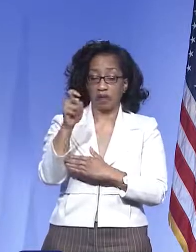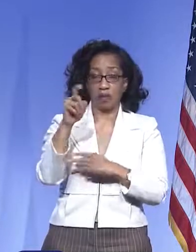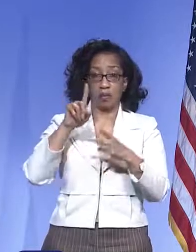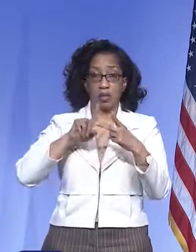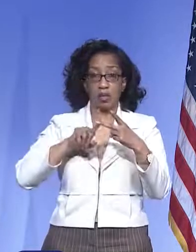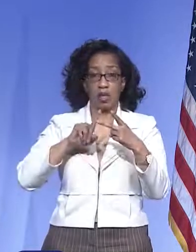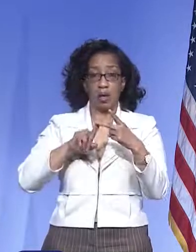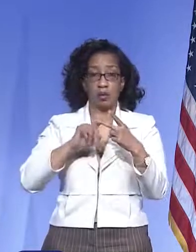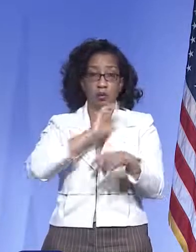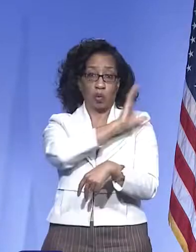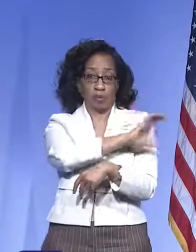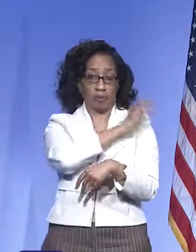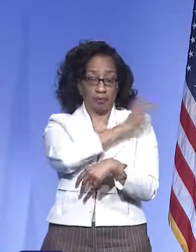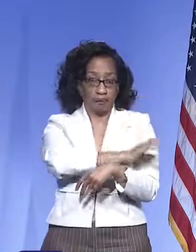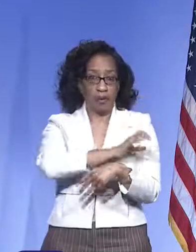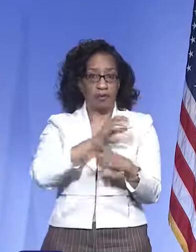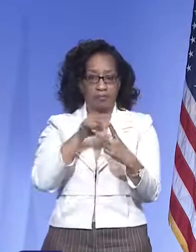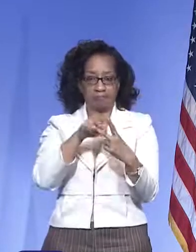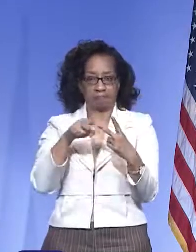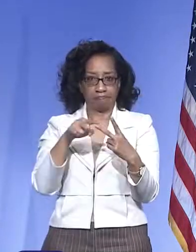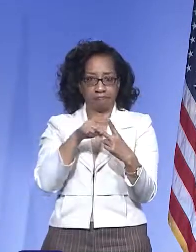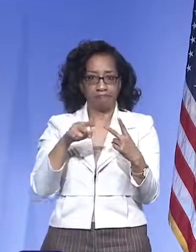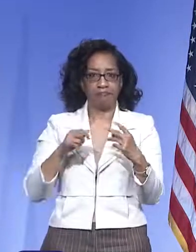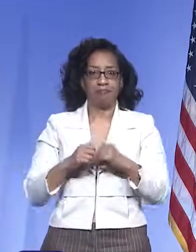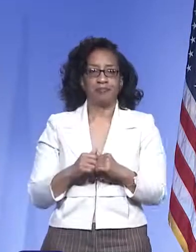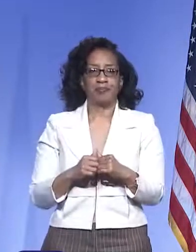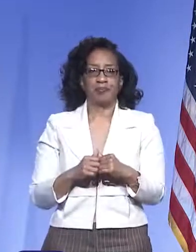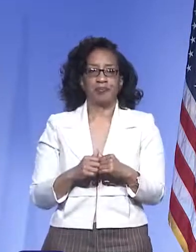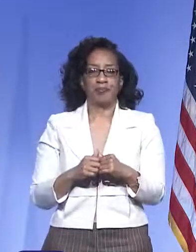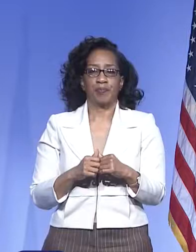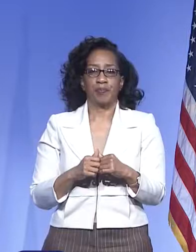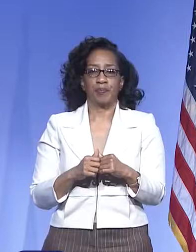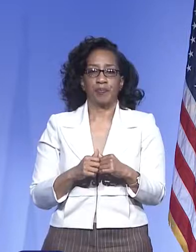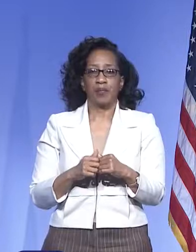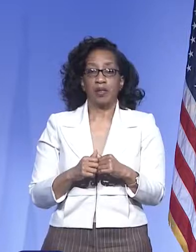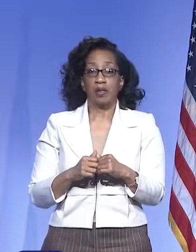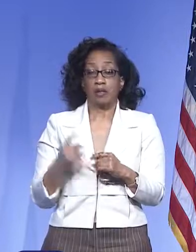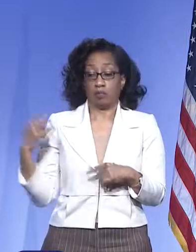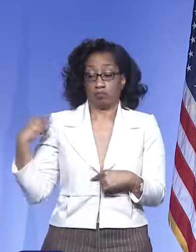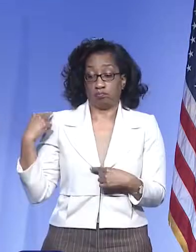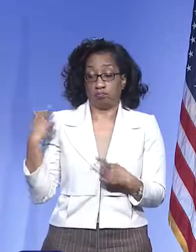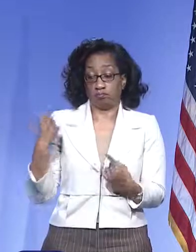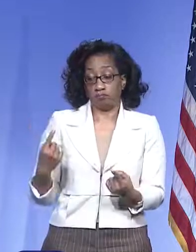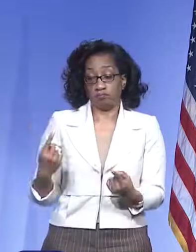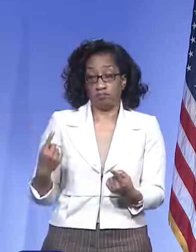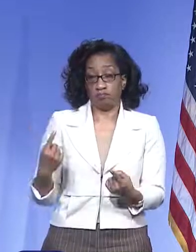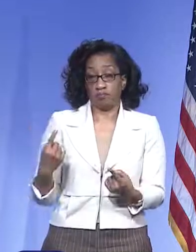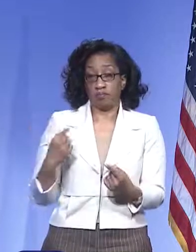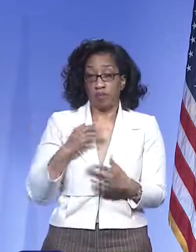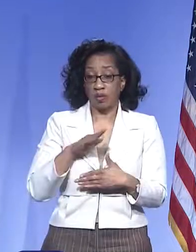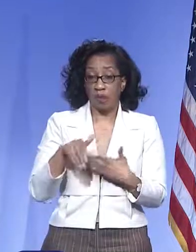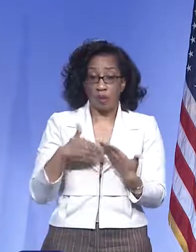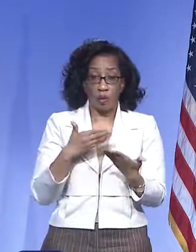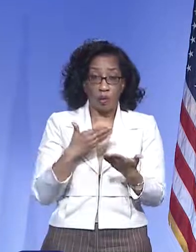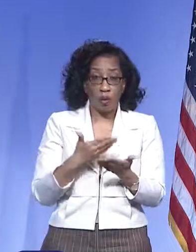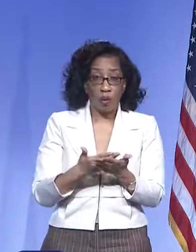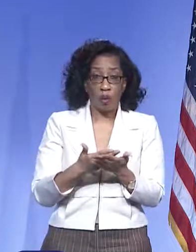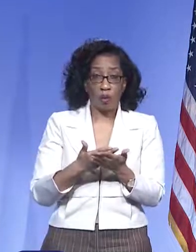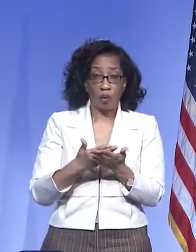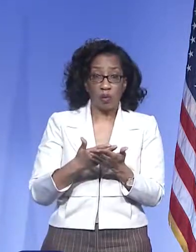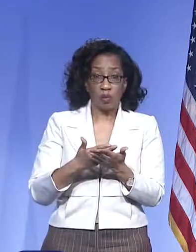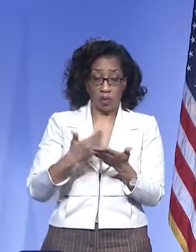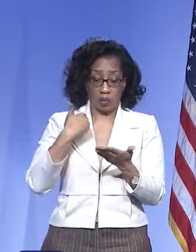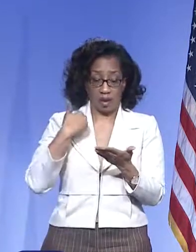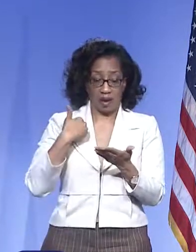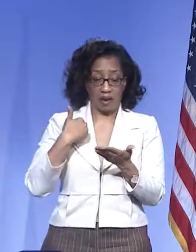medical clinics. We have, to this point today, worked through all of the inventory that we had